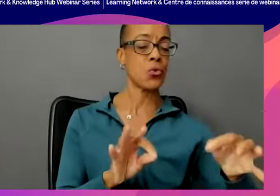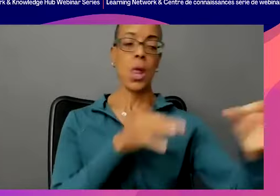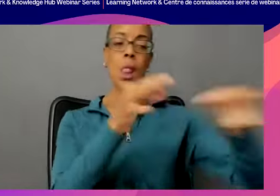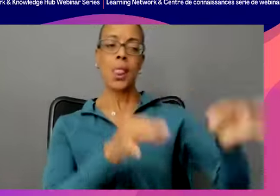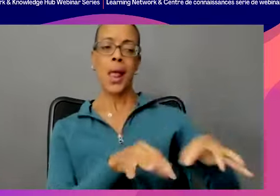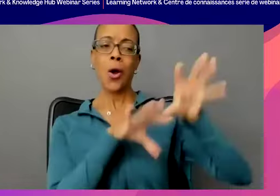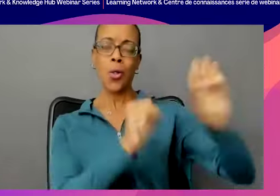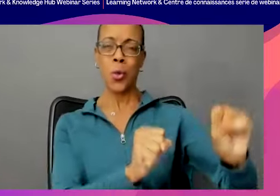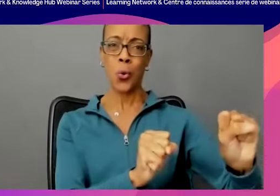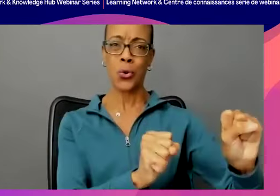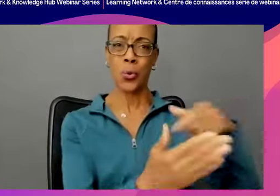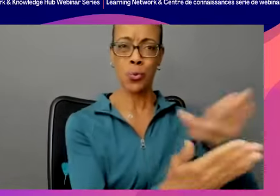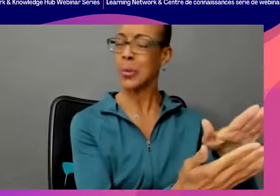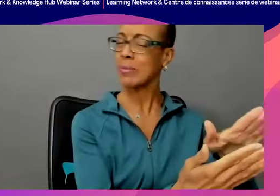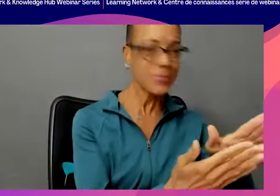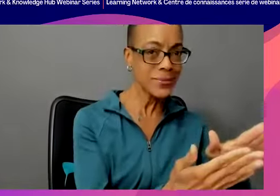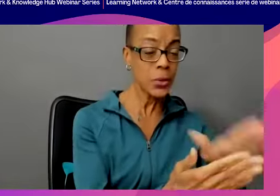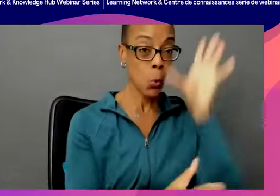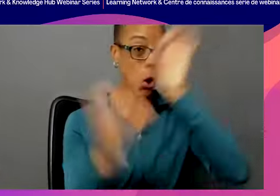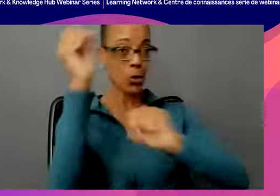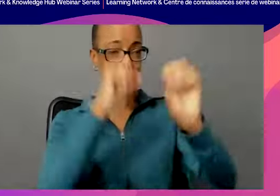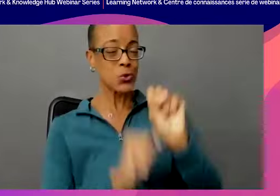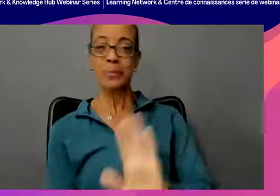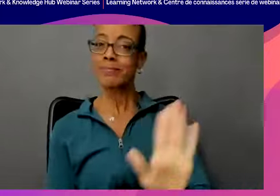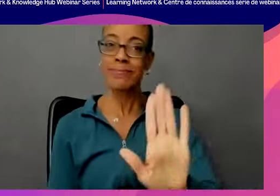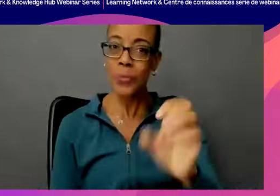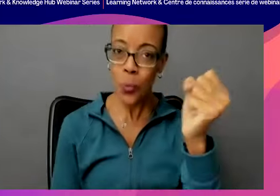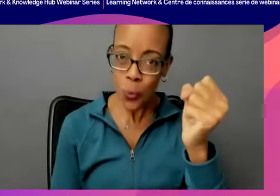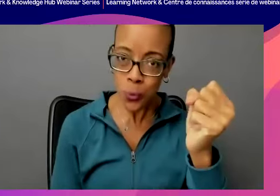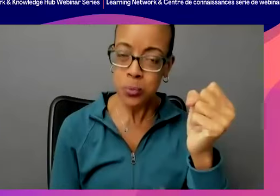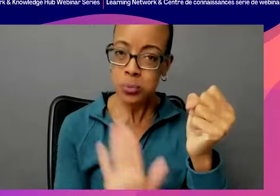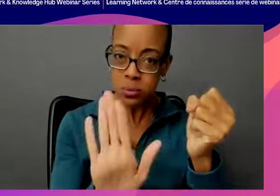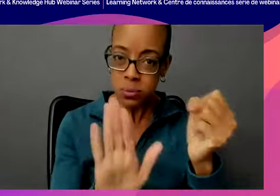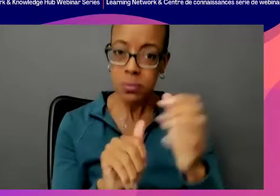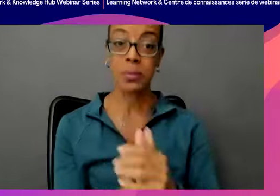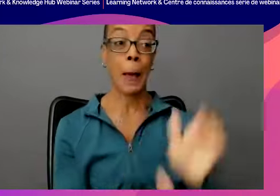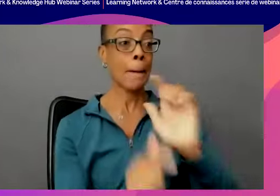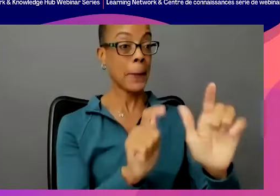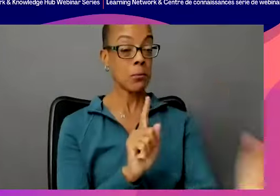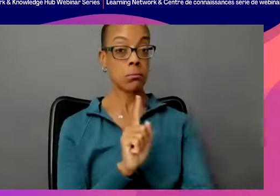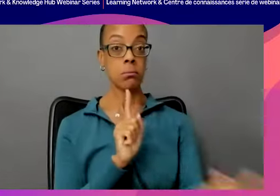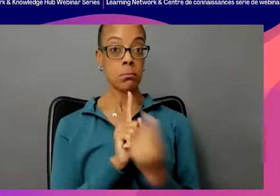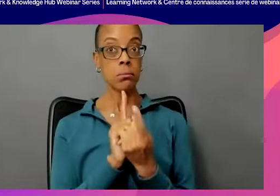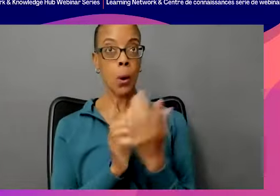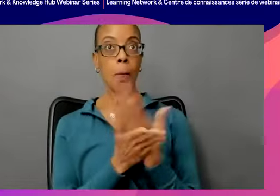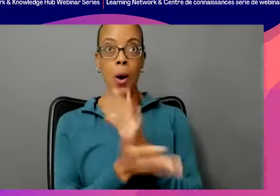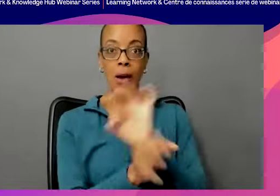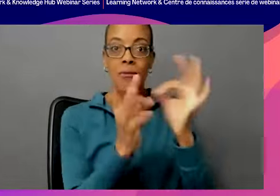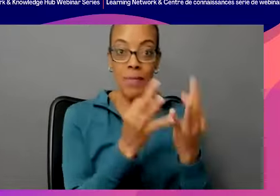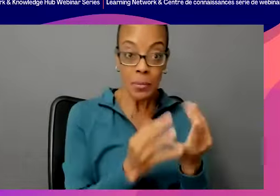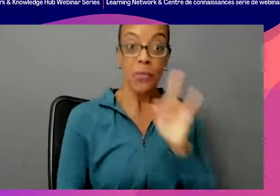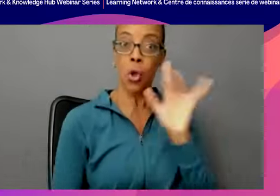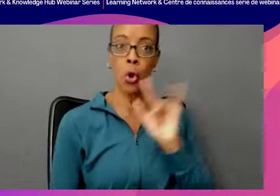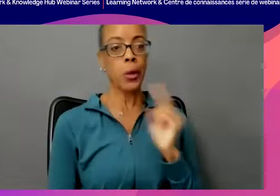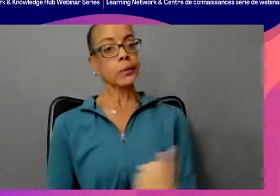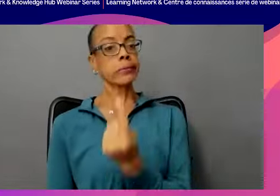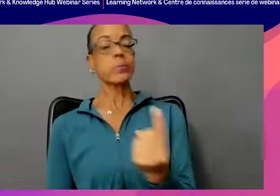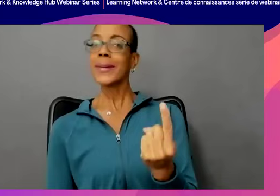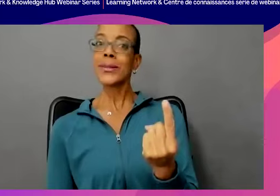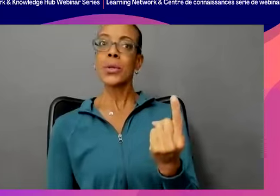and don't make assumptions. People who are coming to see you are part of a family, even if they present to be alone. Parents don't stop